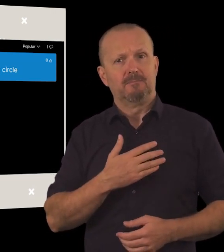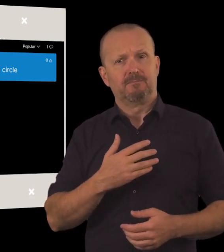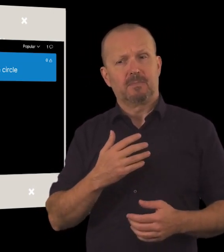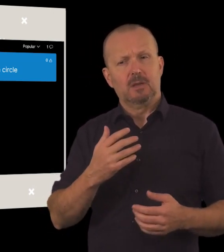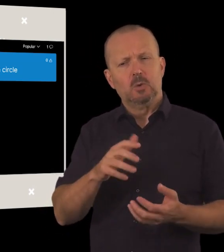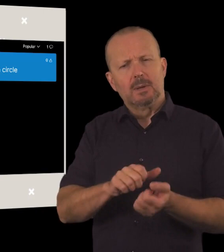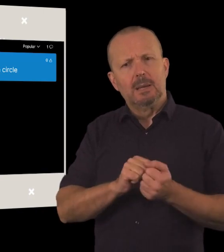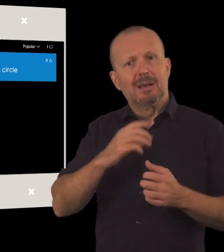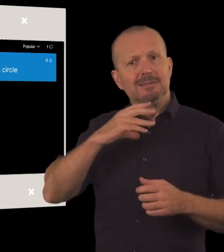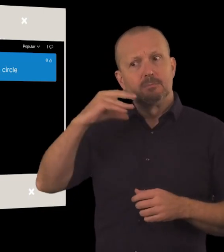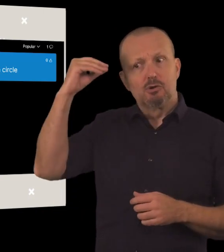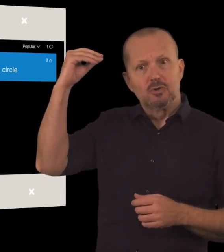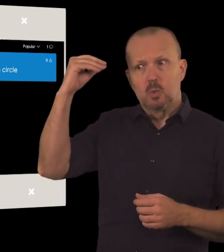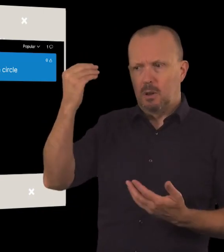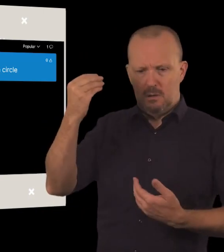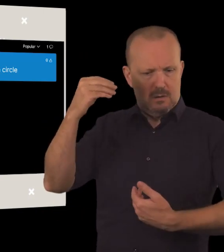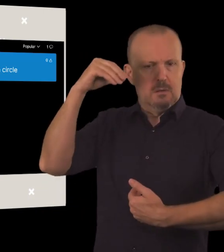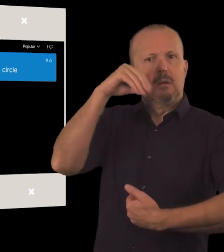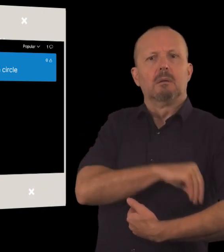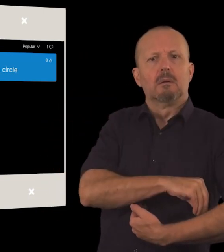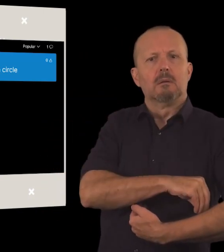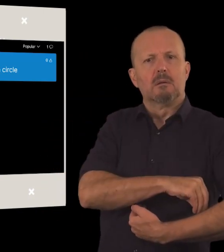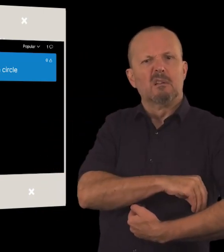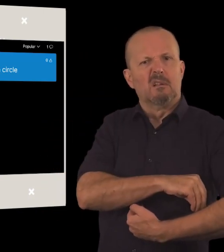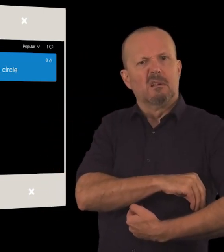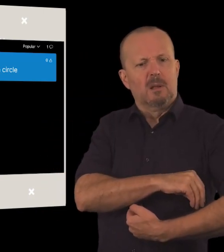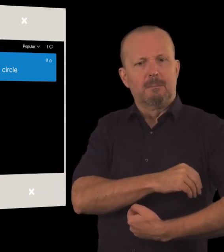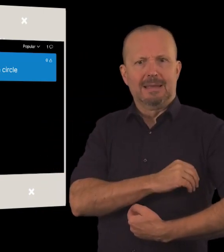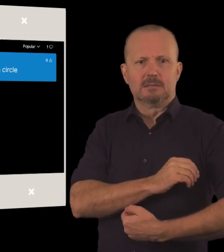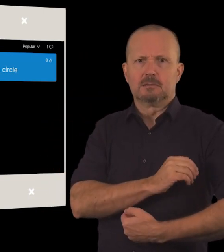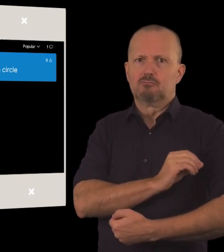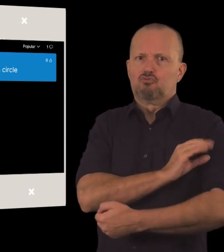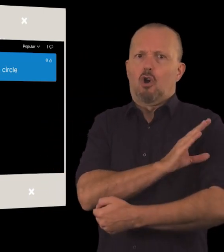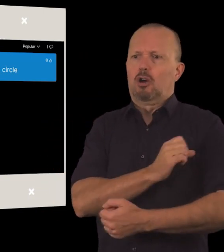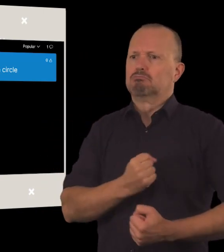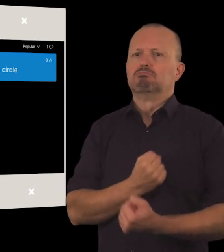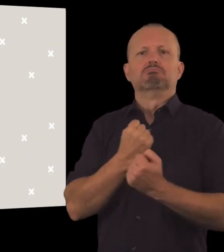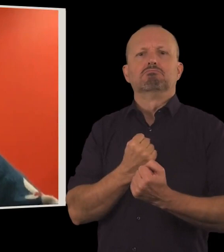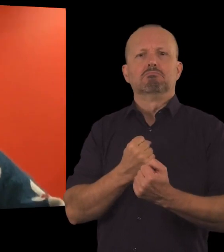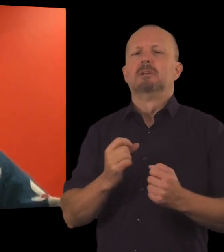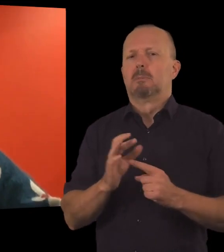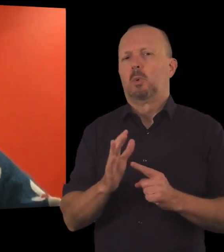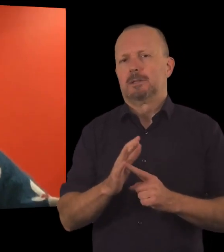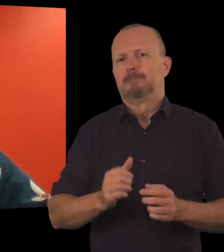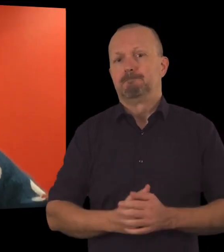spiritual element of yourself inside your golden circle to keep yourself strong